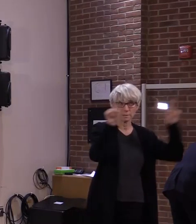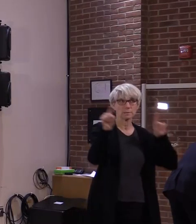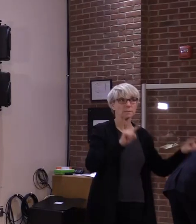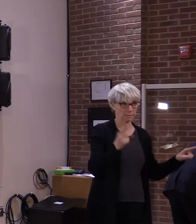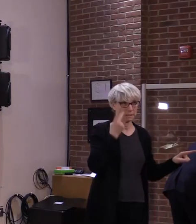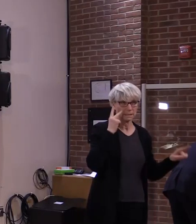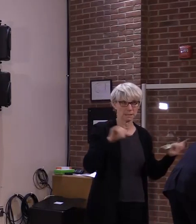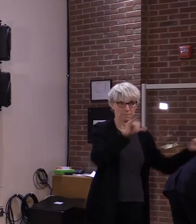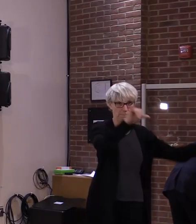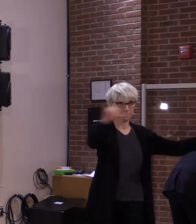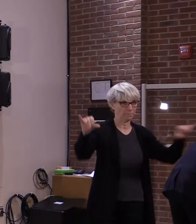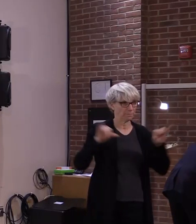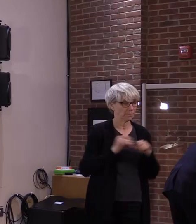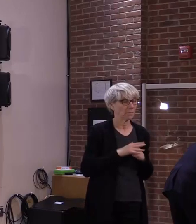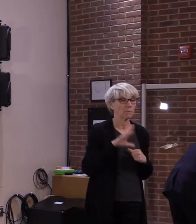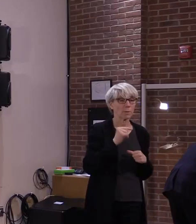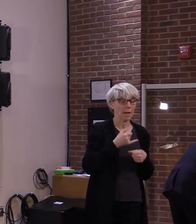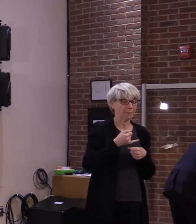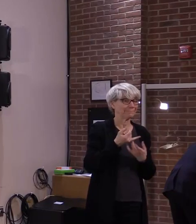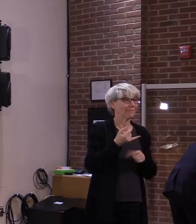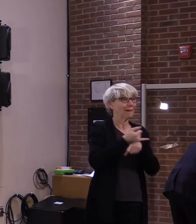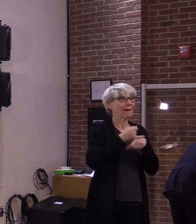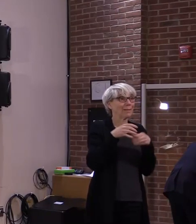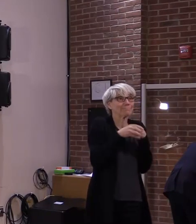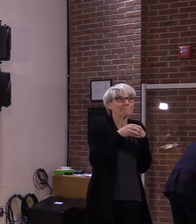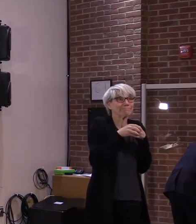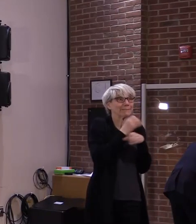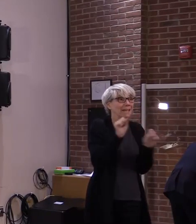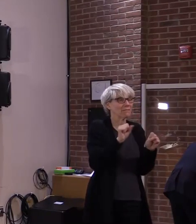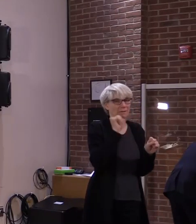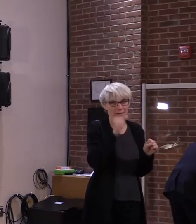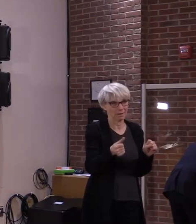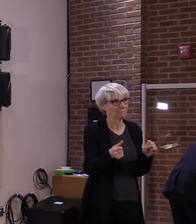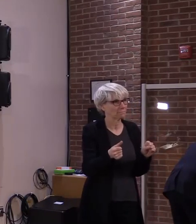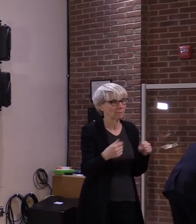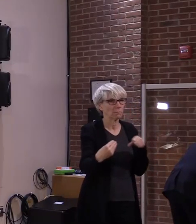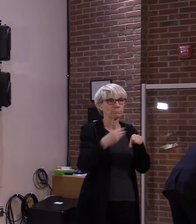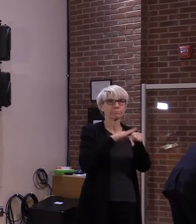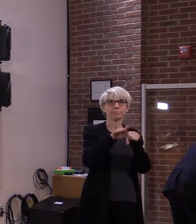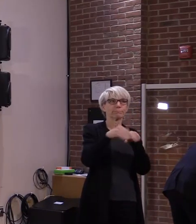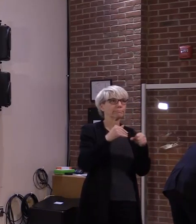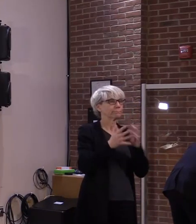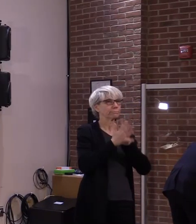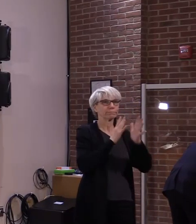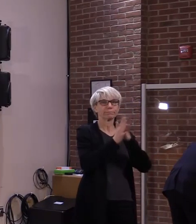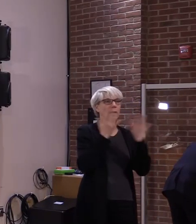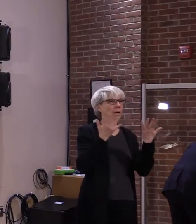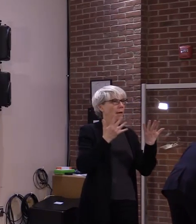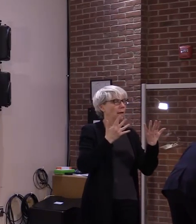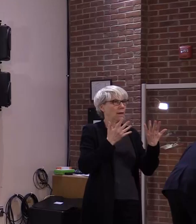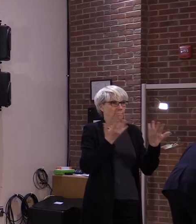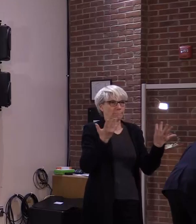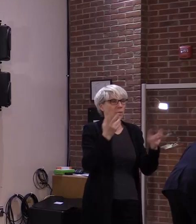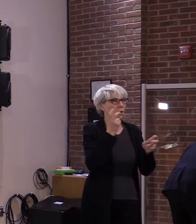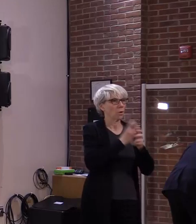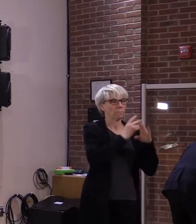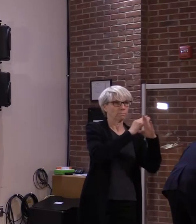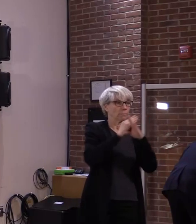Vermont is certainly not immune from what's happening in surrounding states, especially as more transmissible variants are